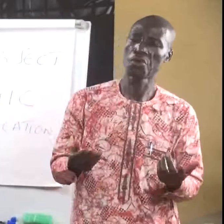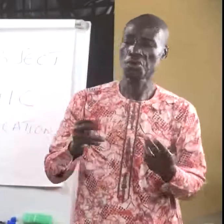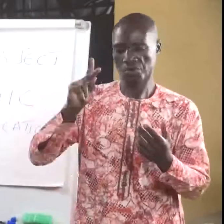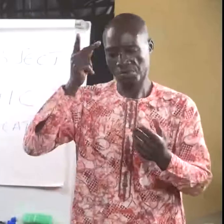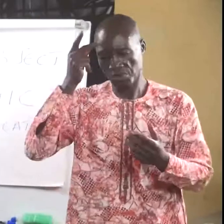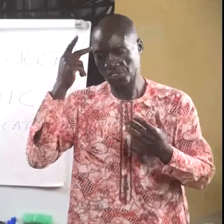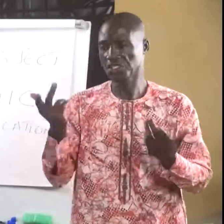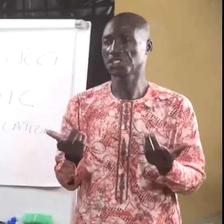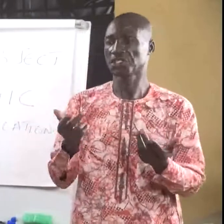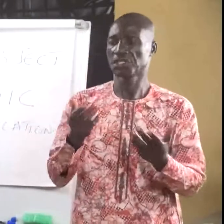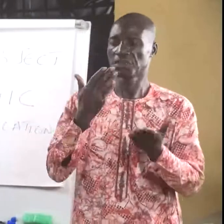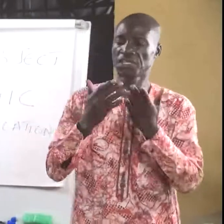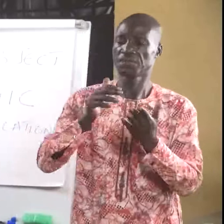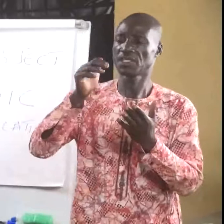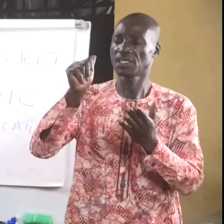my